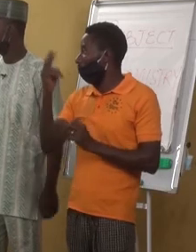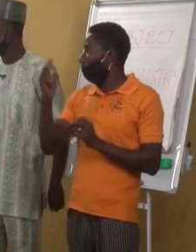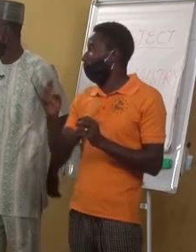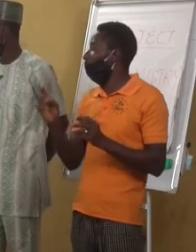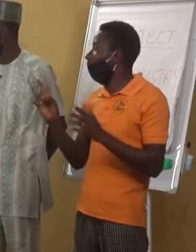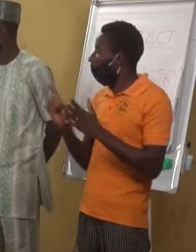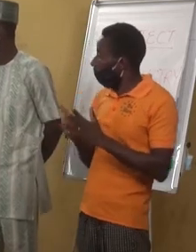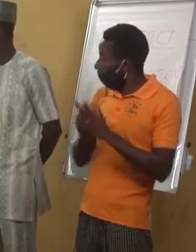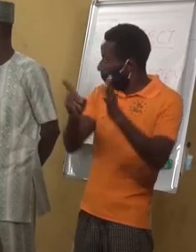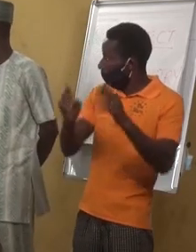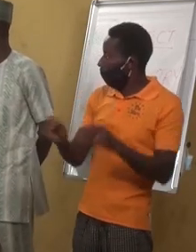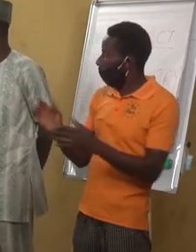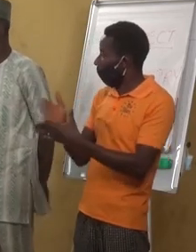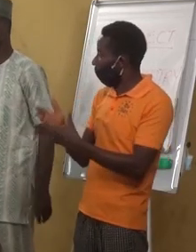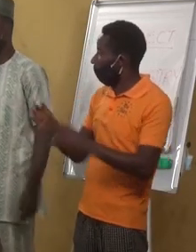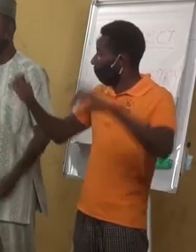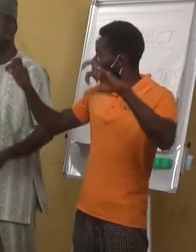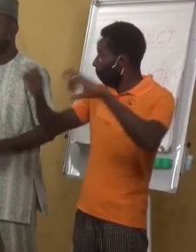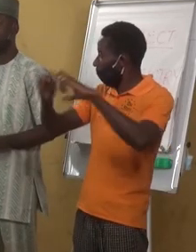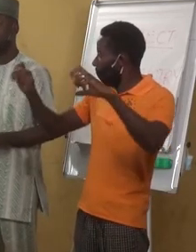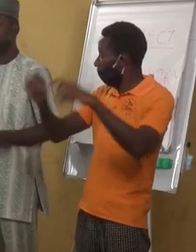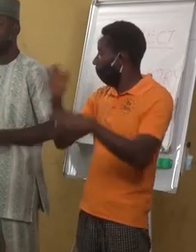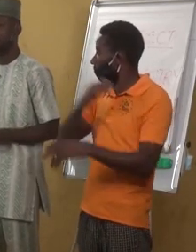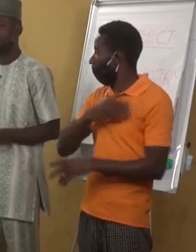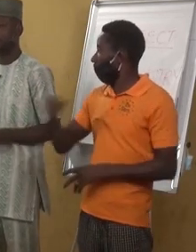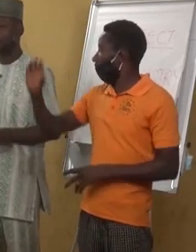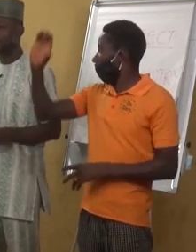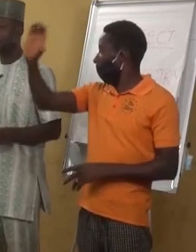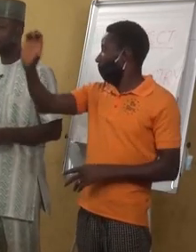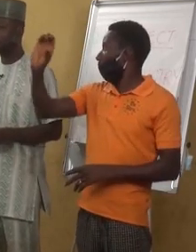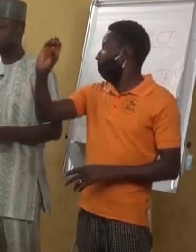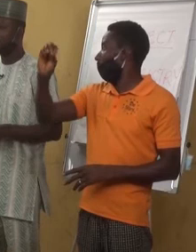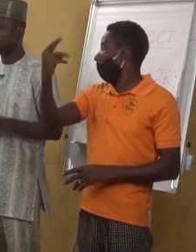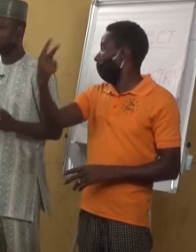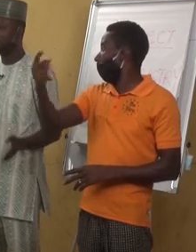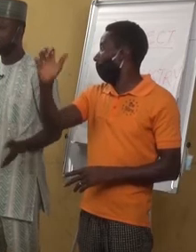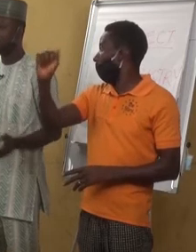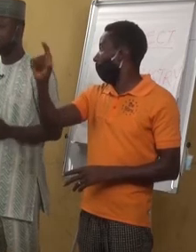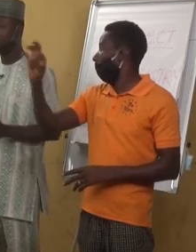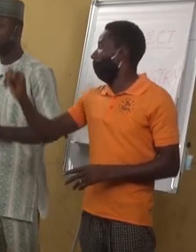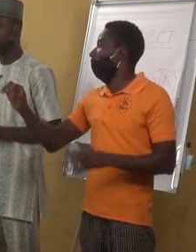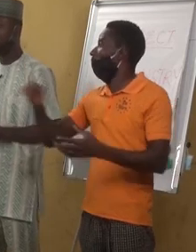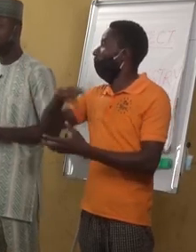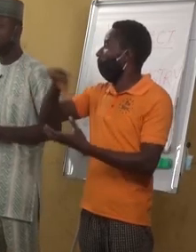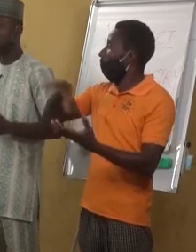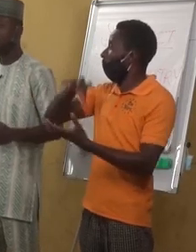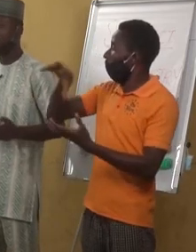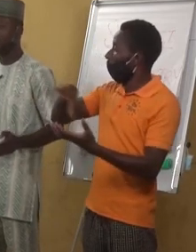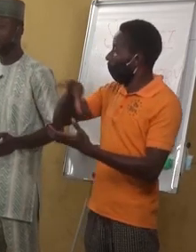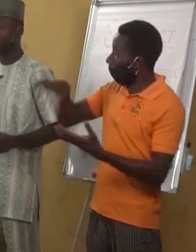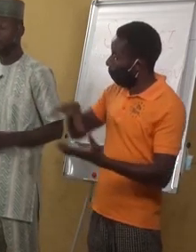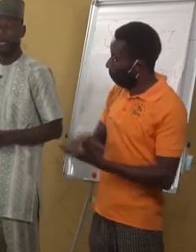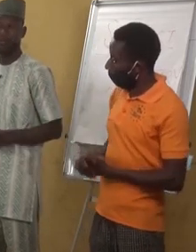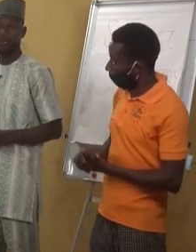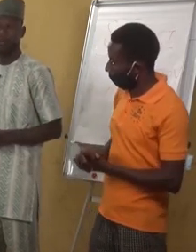distinguish between electrovalent and covalent compound. We are expected to differentiate electrovalent compound from